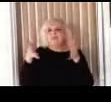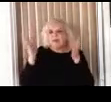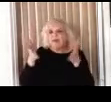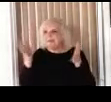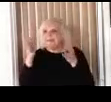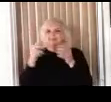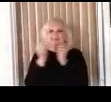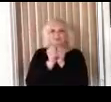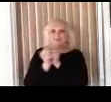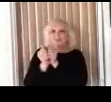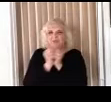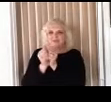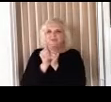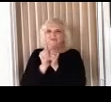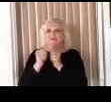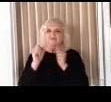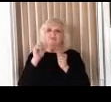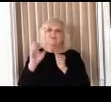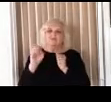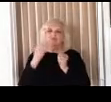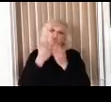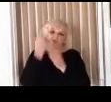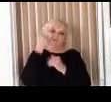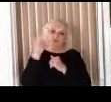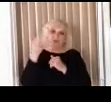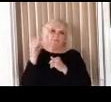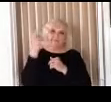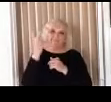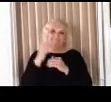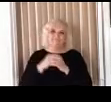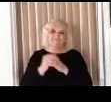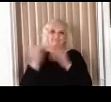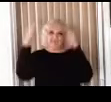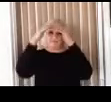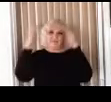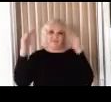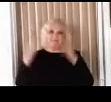and everything's great. So good for them. I'm glad.